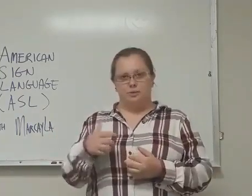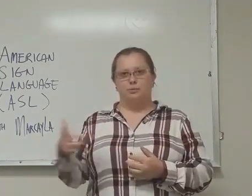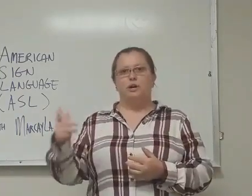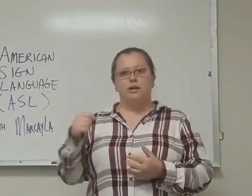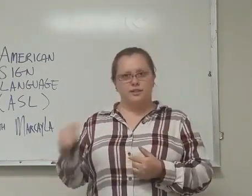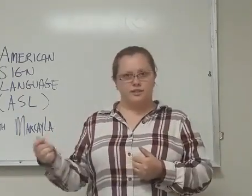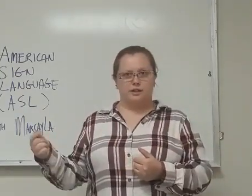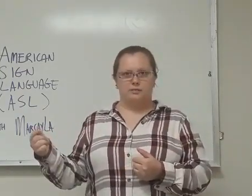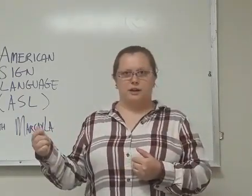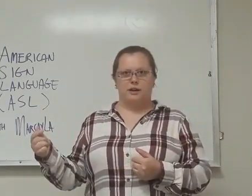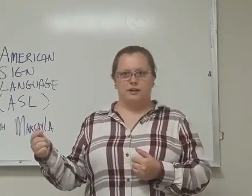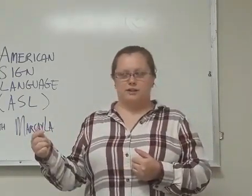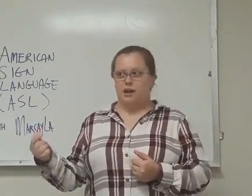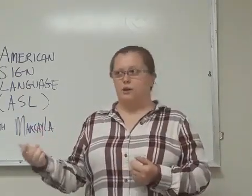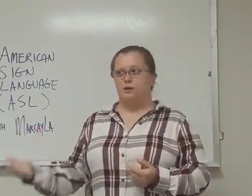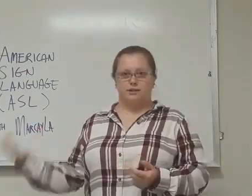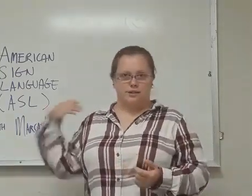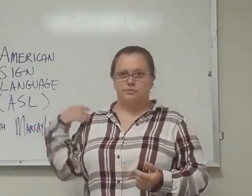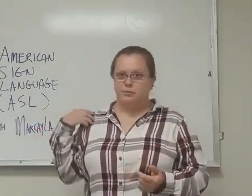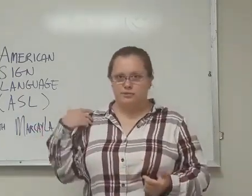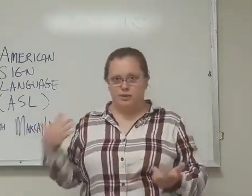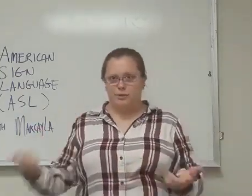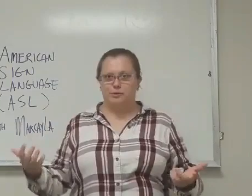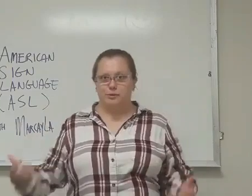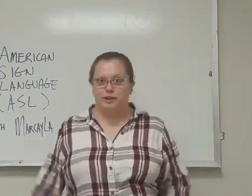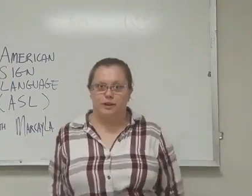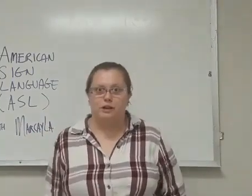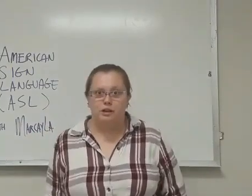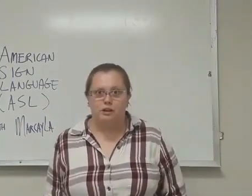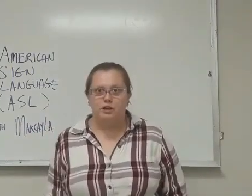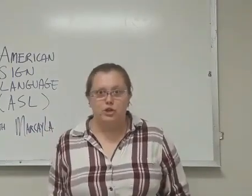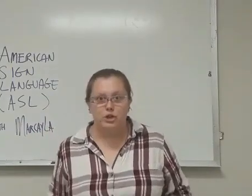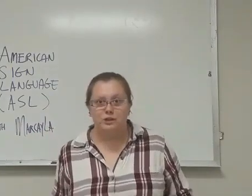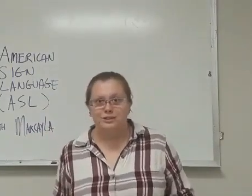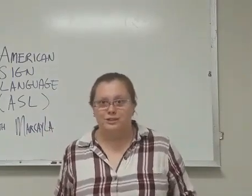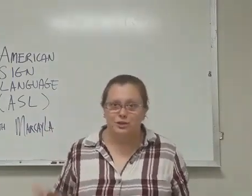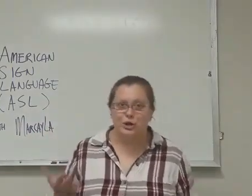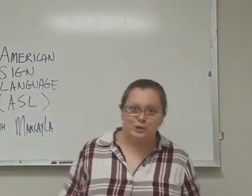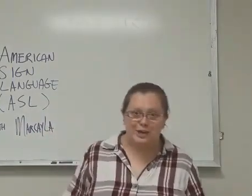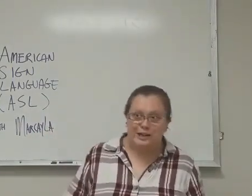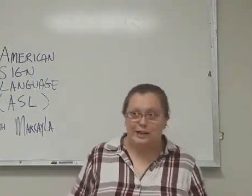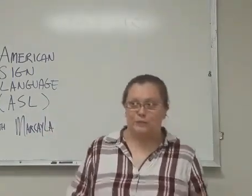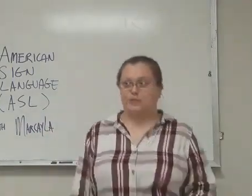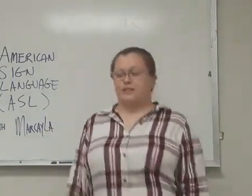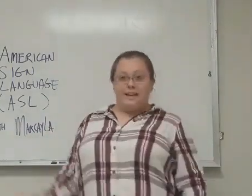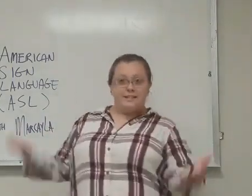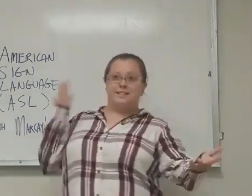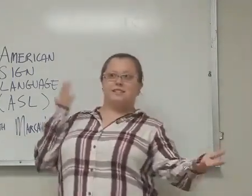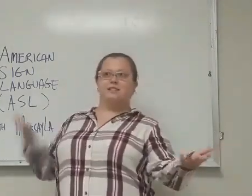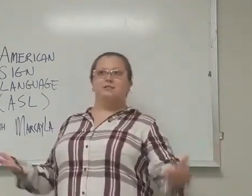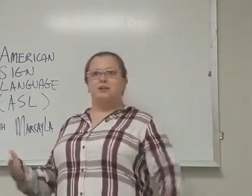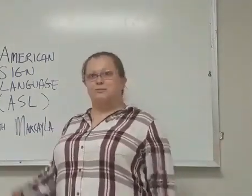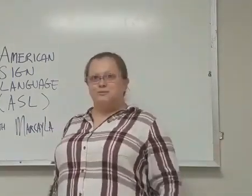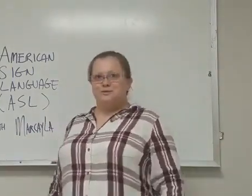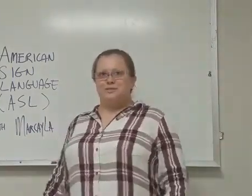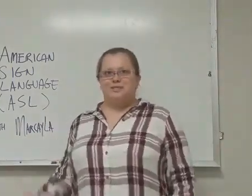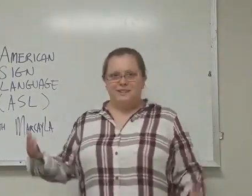been practicing my ASL, and deaf people have come up and been like, "Oh, that's cool. You know sign language?" Yes, I do. I'm